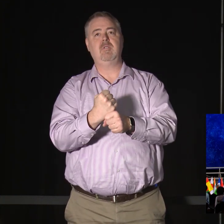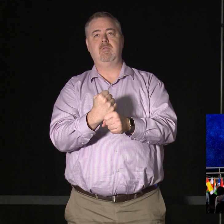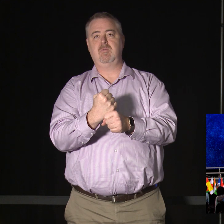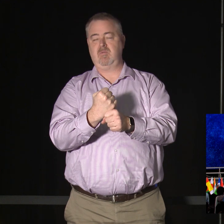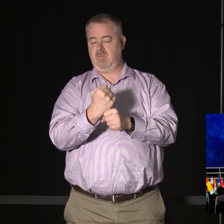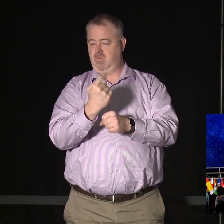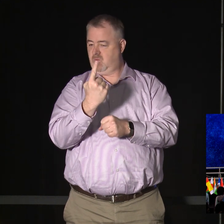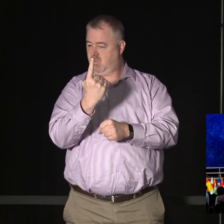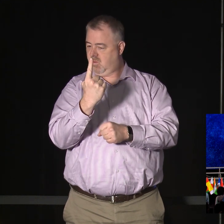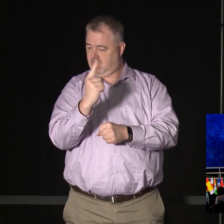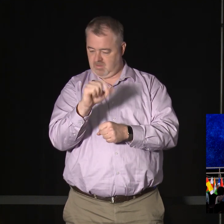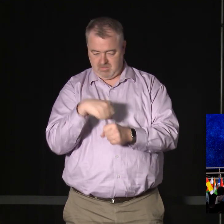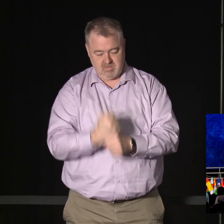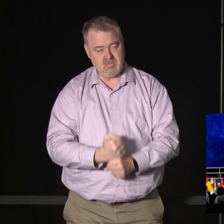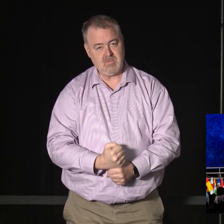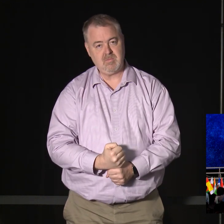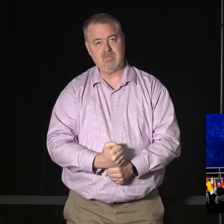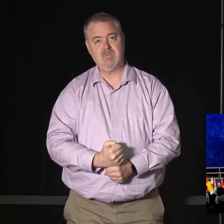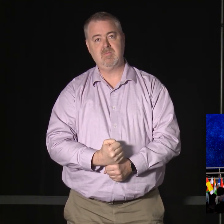1 year.